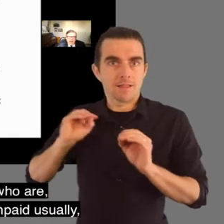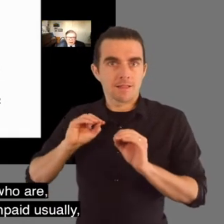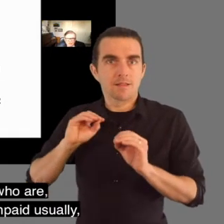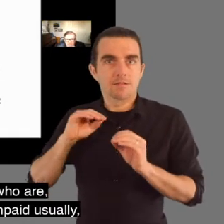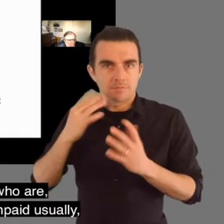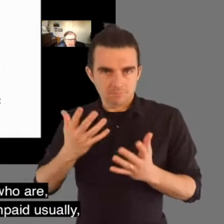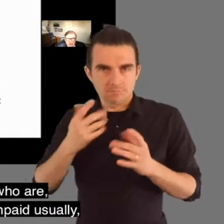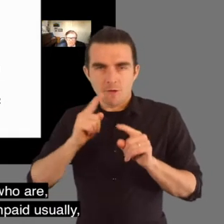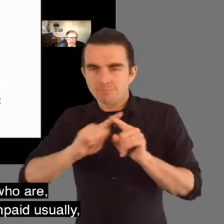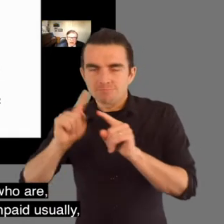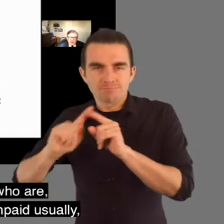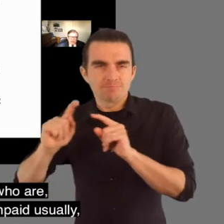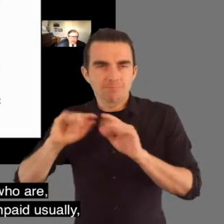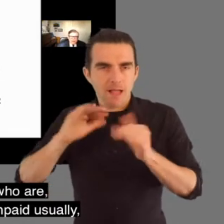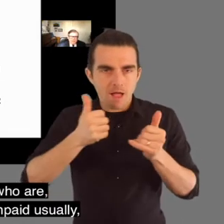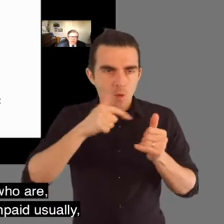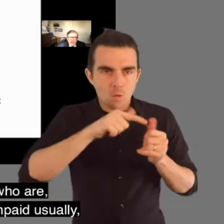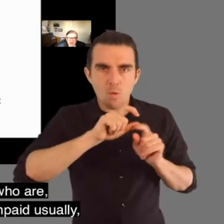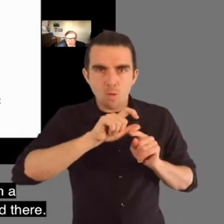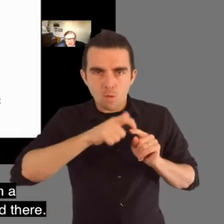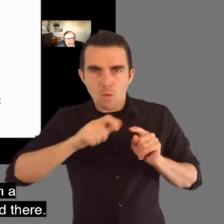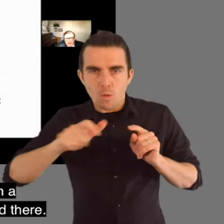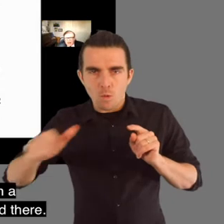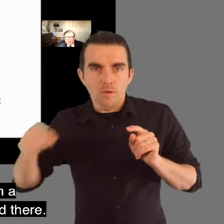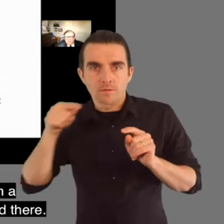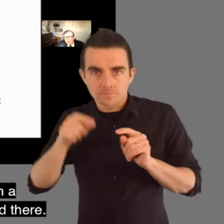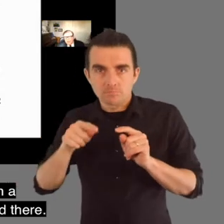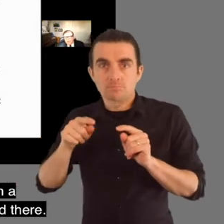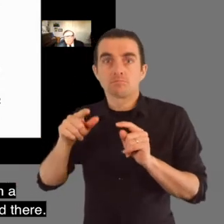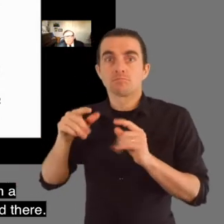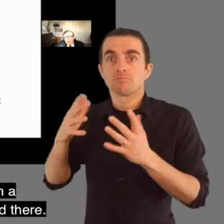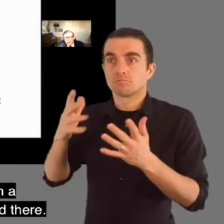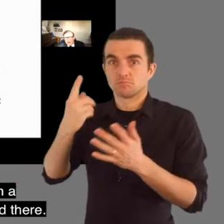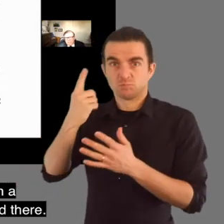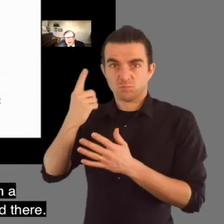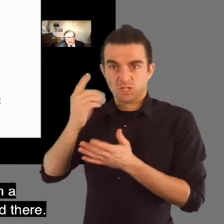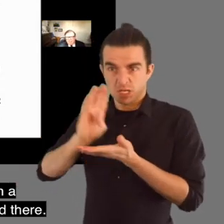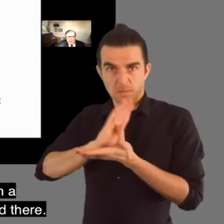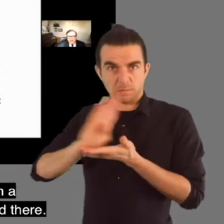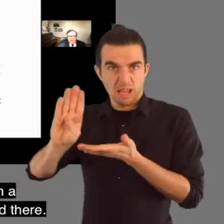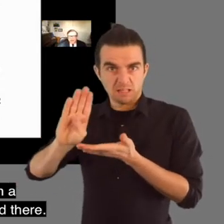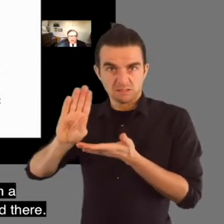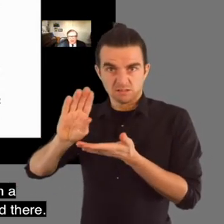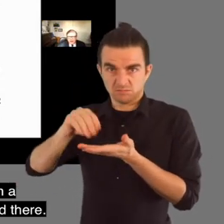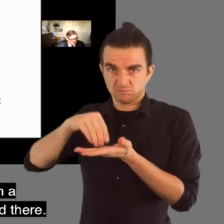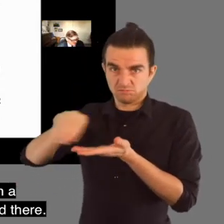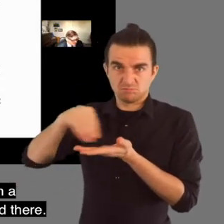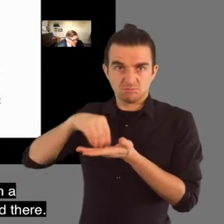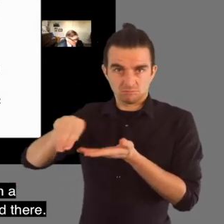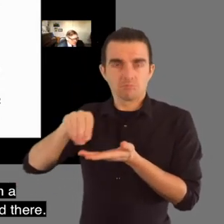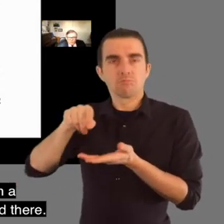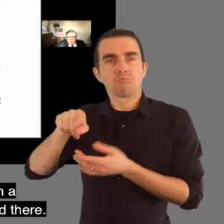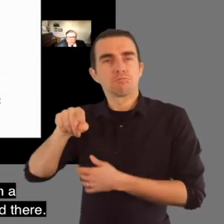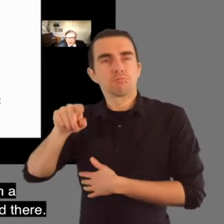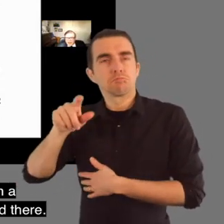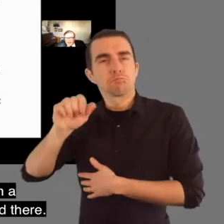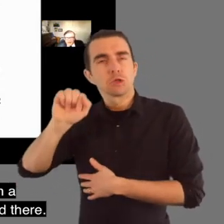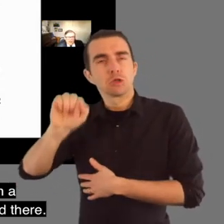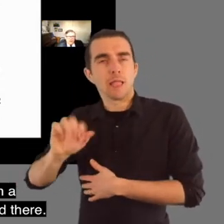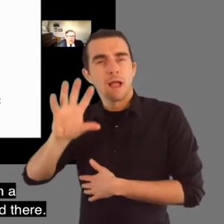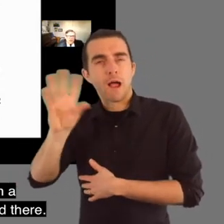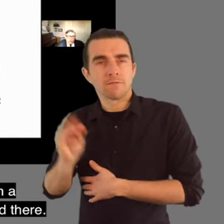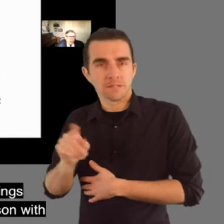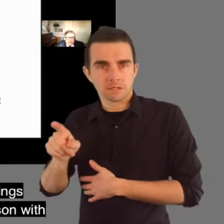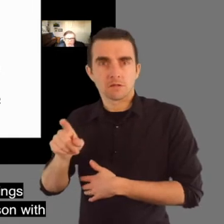they're caring for people unpaid usually, is another. So it's more than £1 billion a year that we find